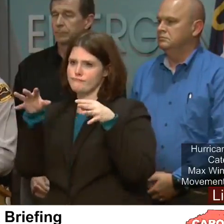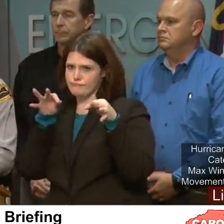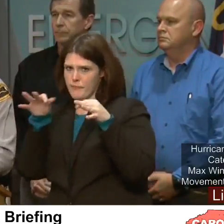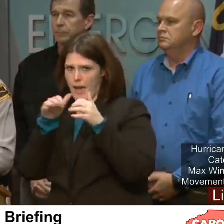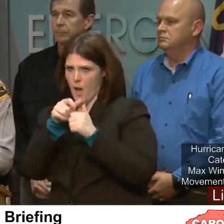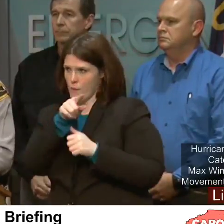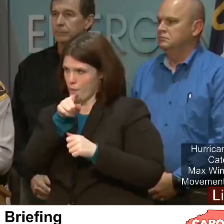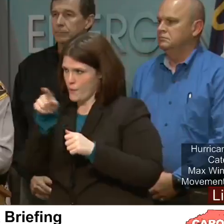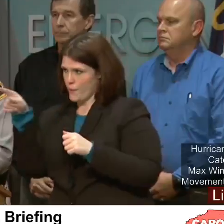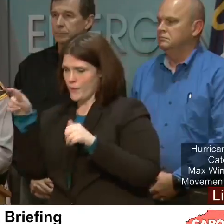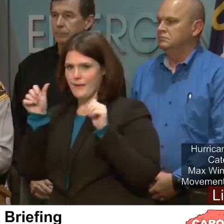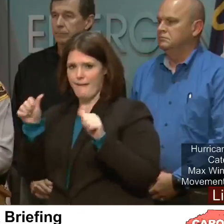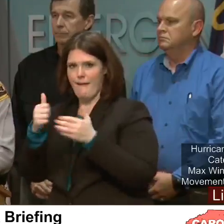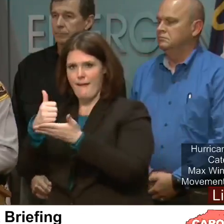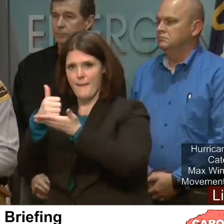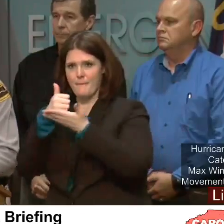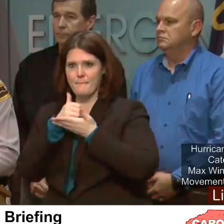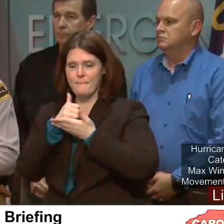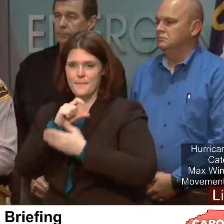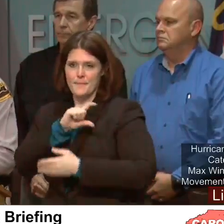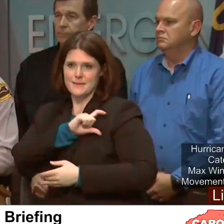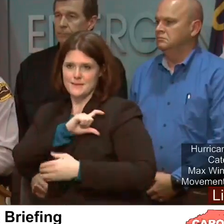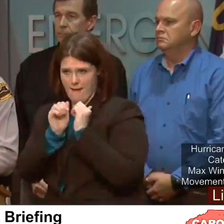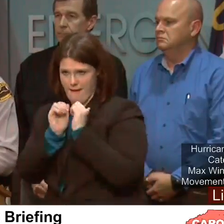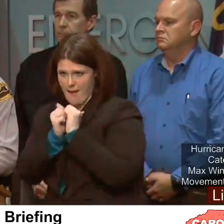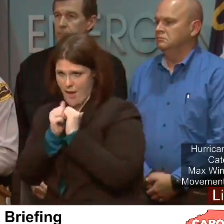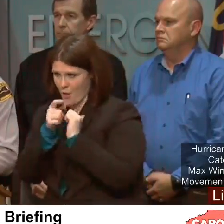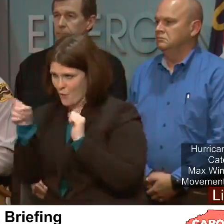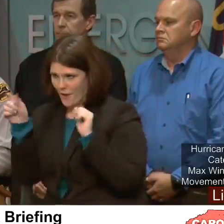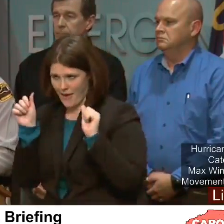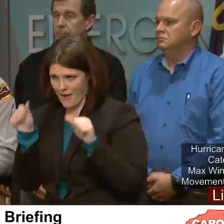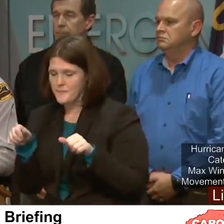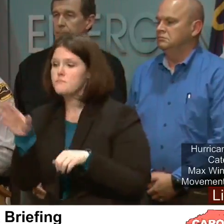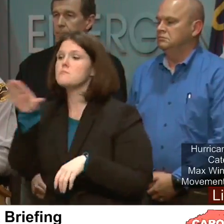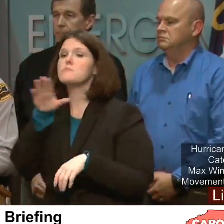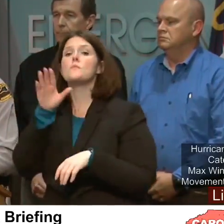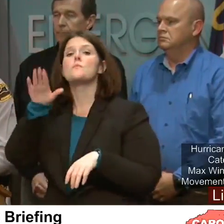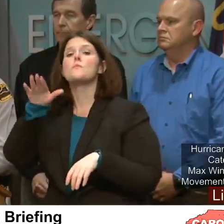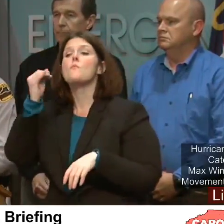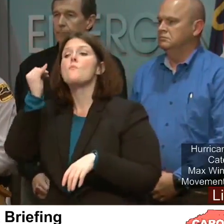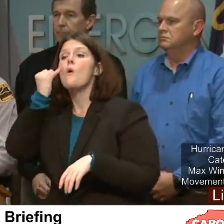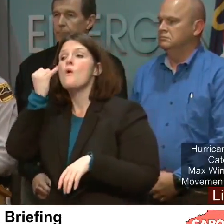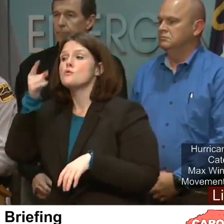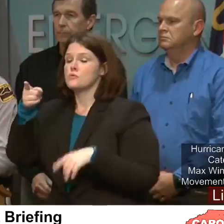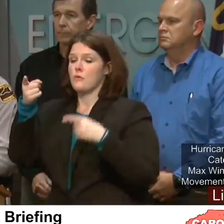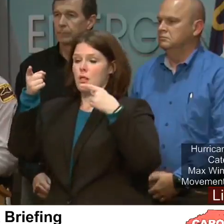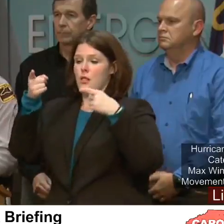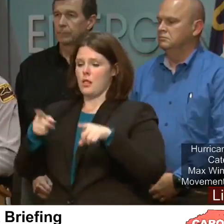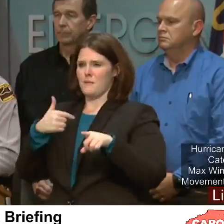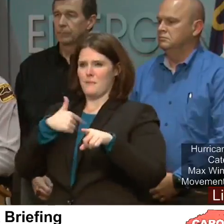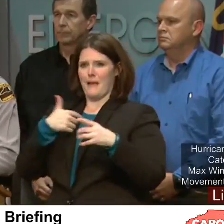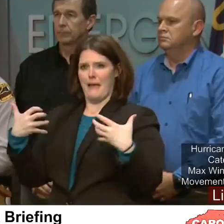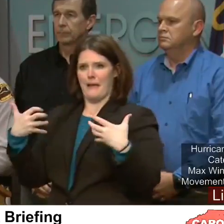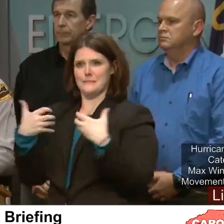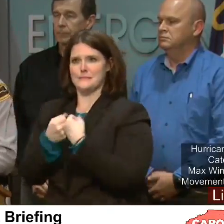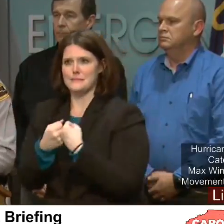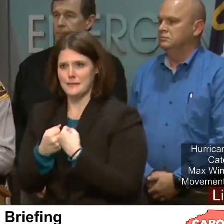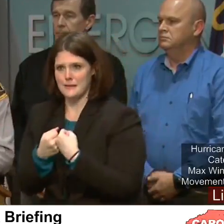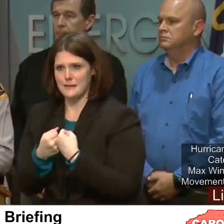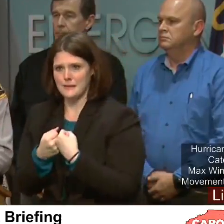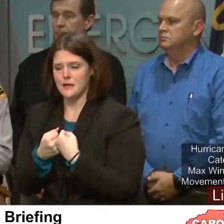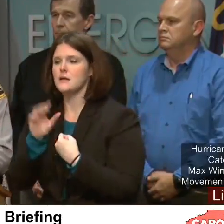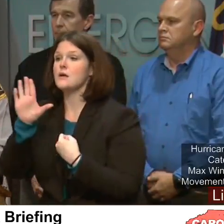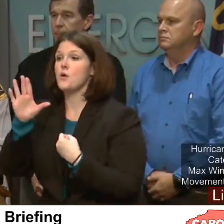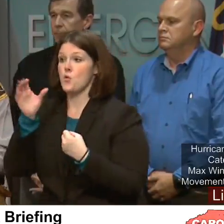public can assist us with our public safety mission. In the event that you're involved in a collision,